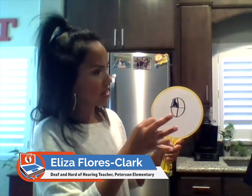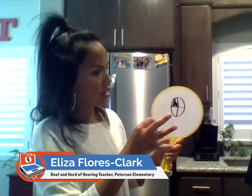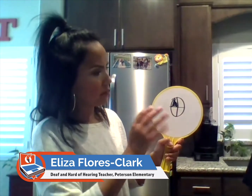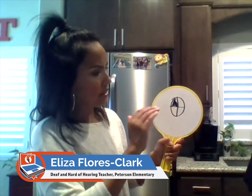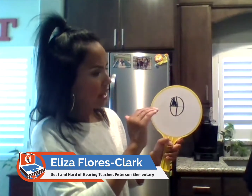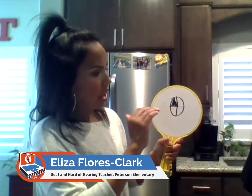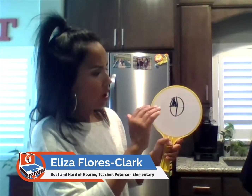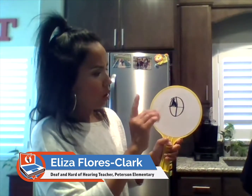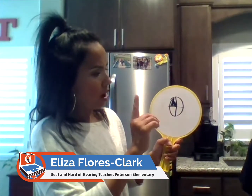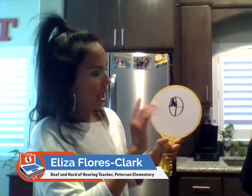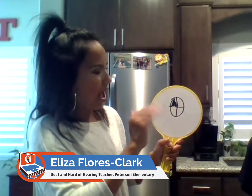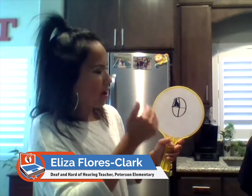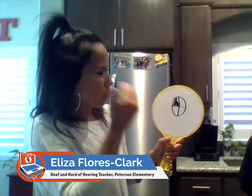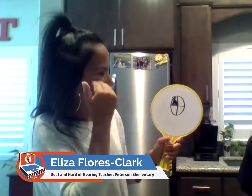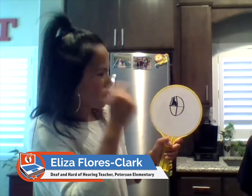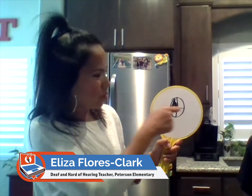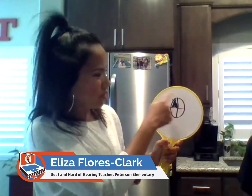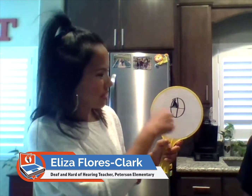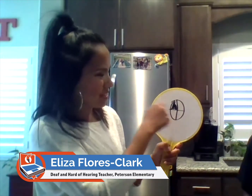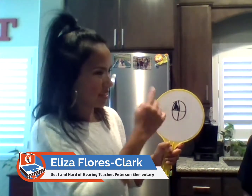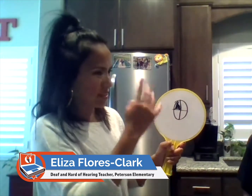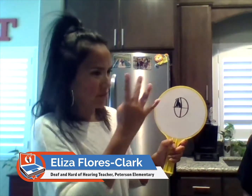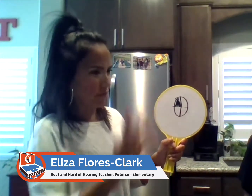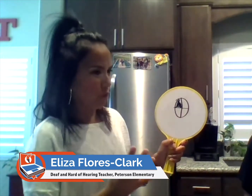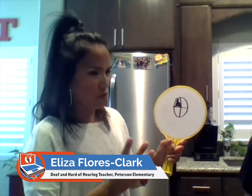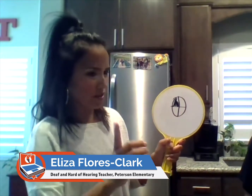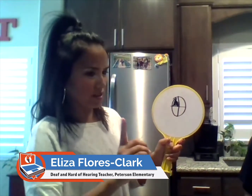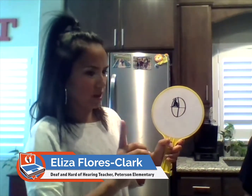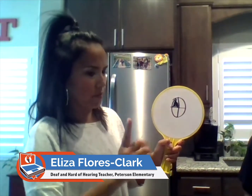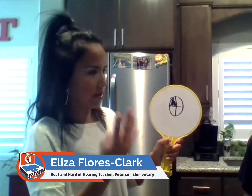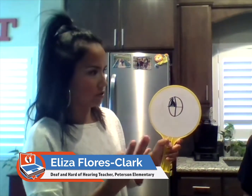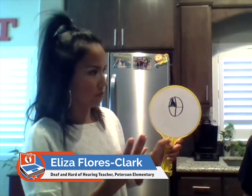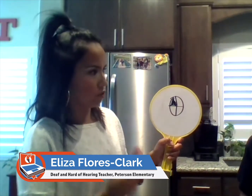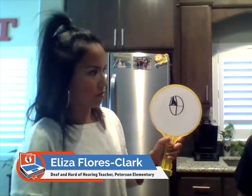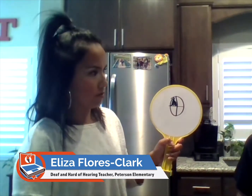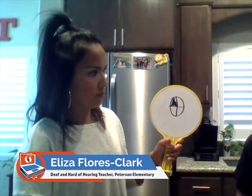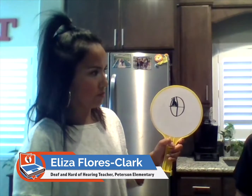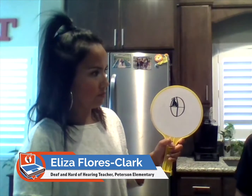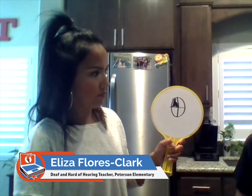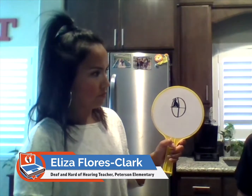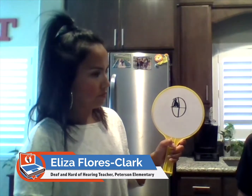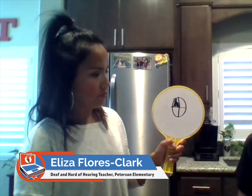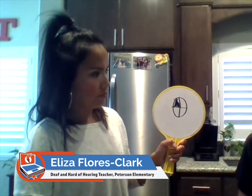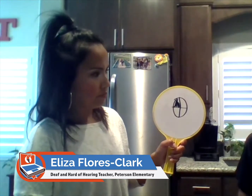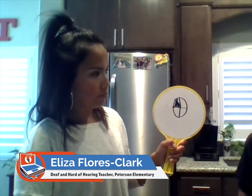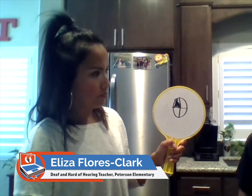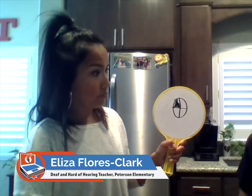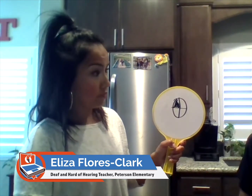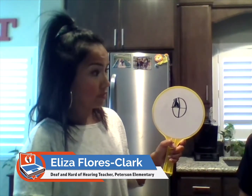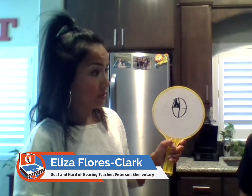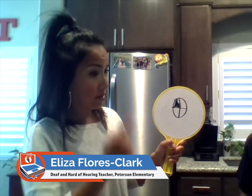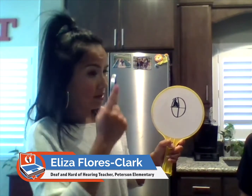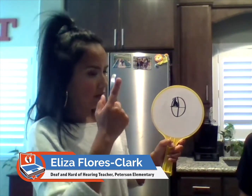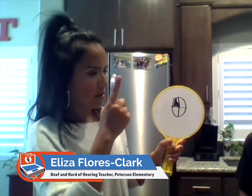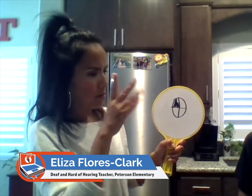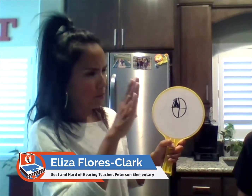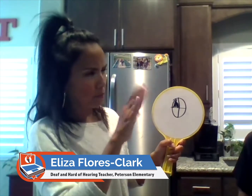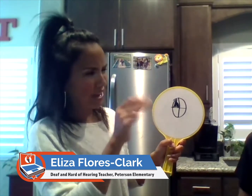me, how do I know this is 4, the denominator's 4? By counting it. By